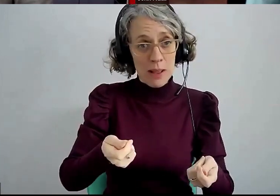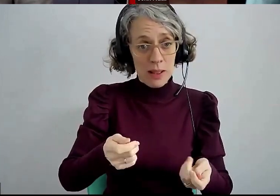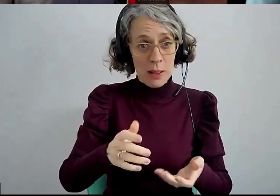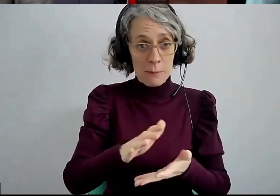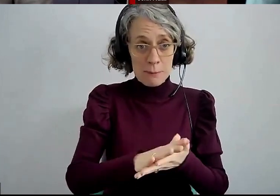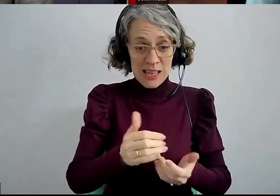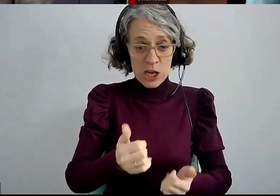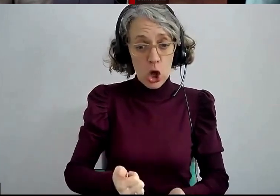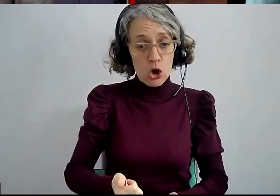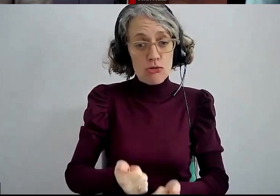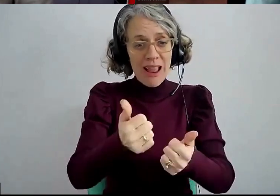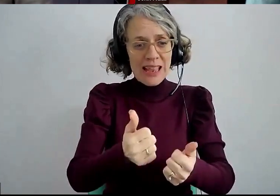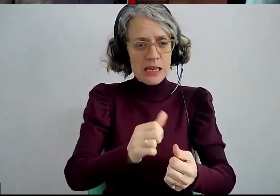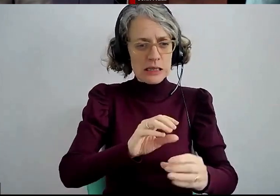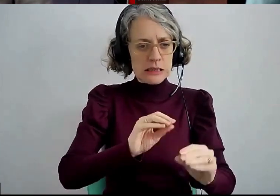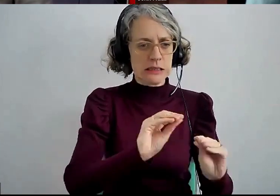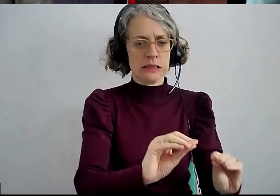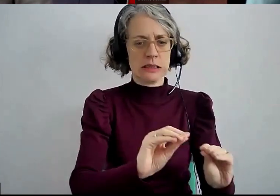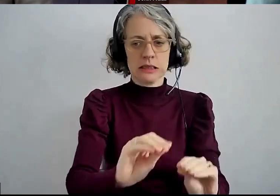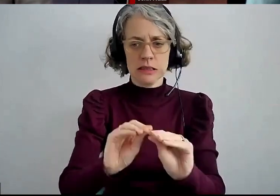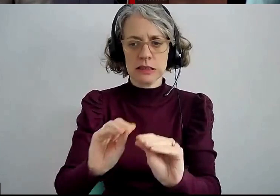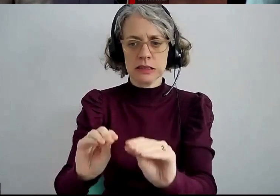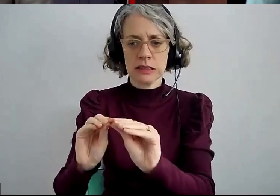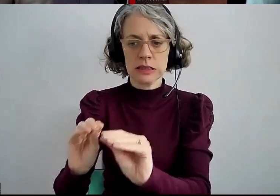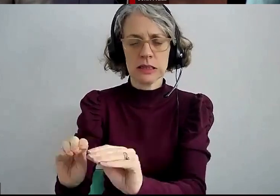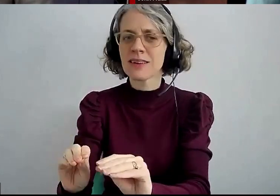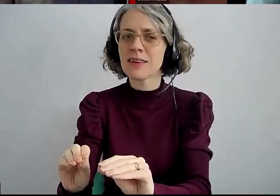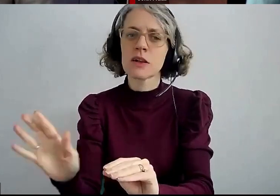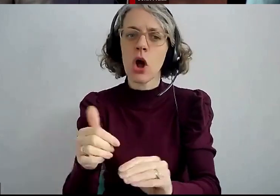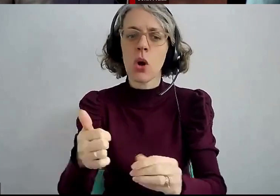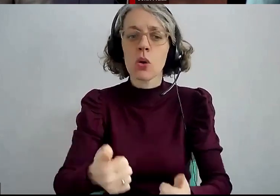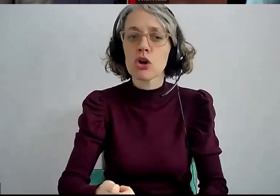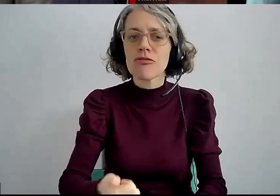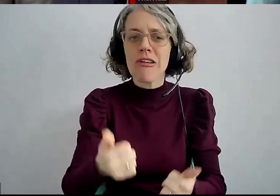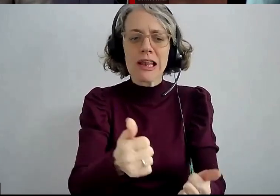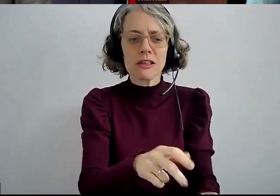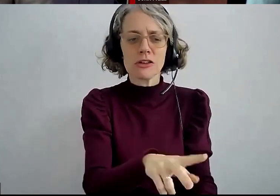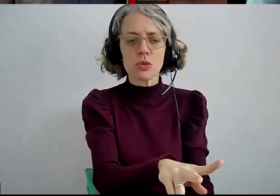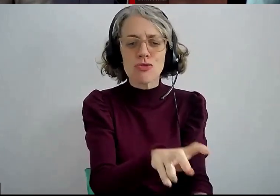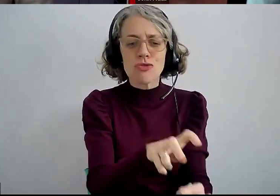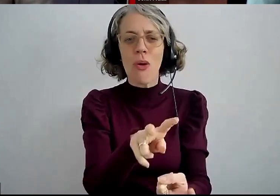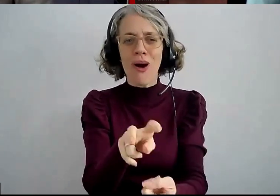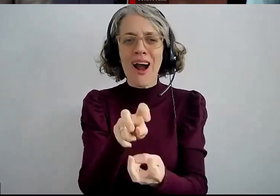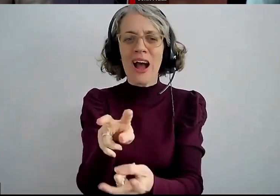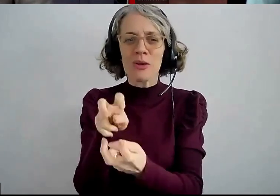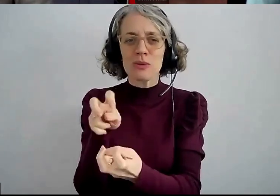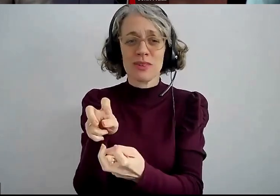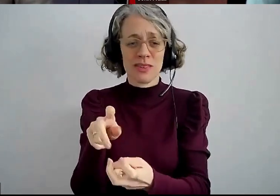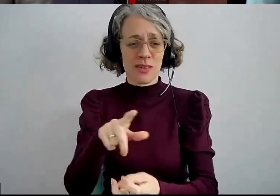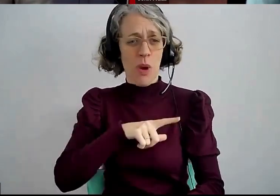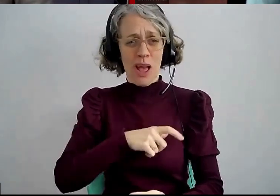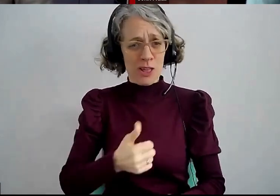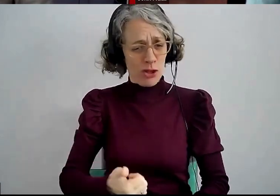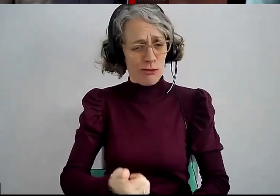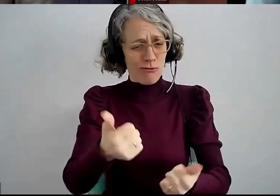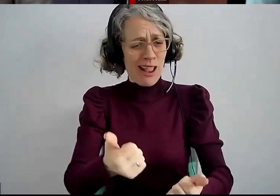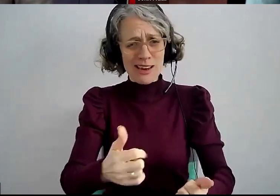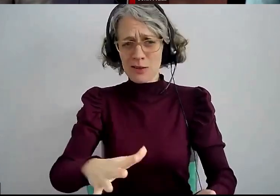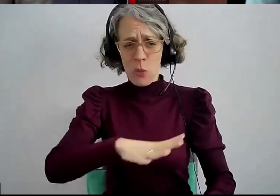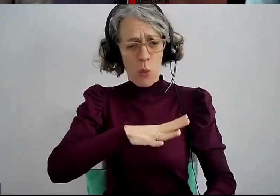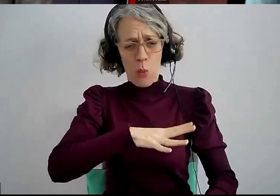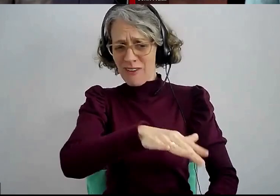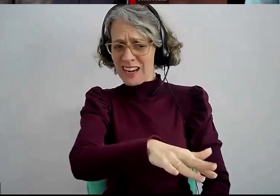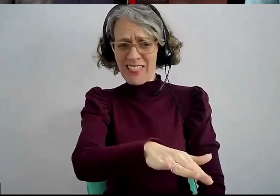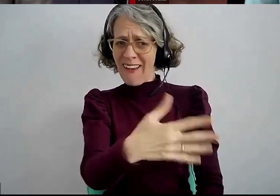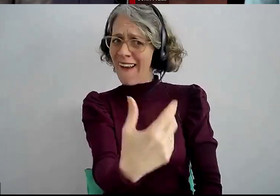into people. It is to elicit it, to draw it out, because the greatness is there already.